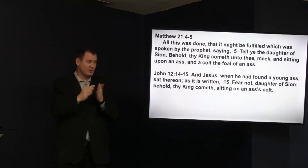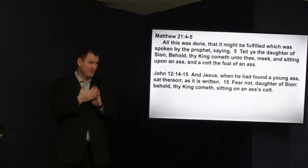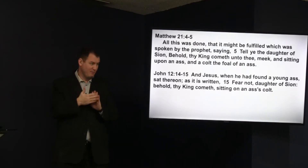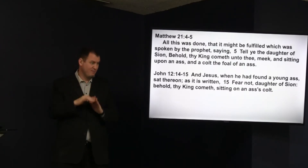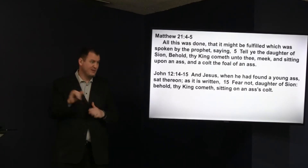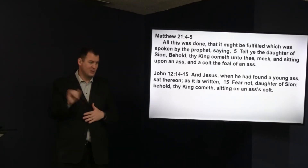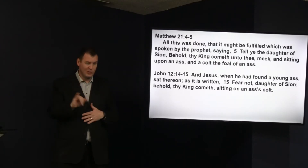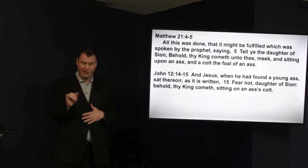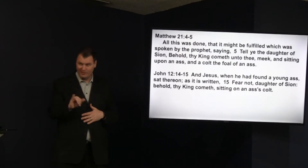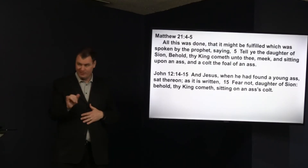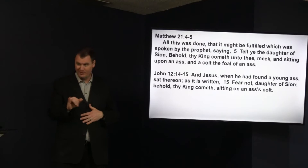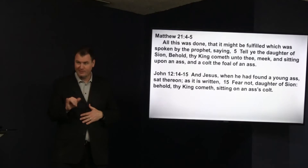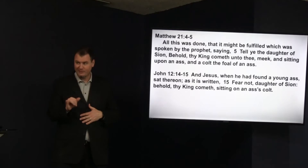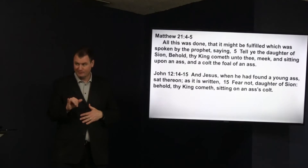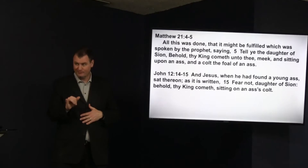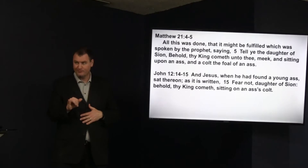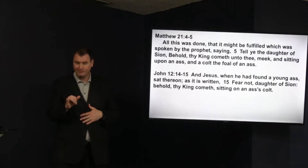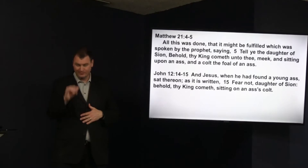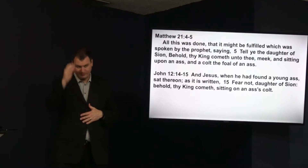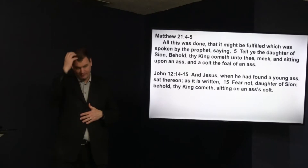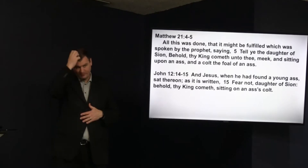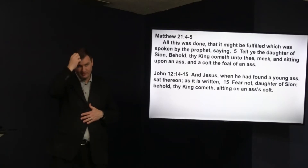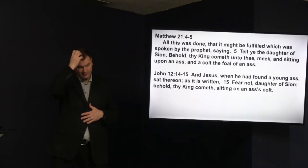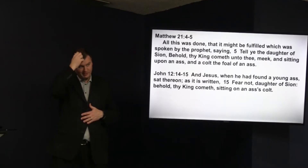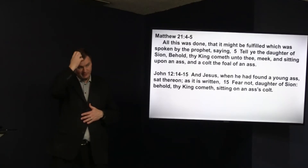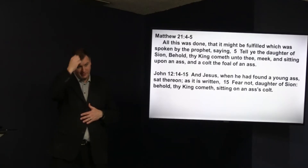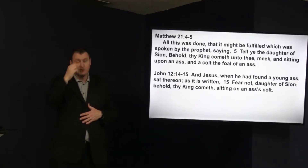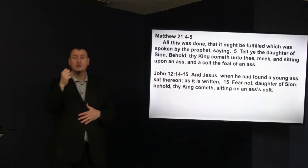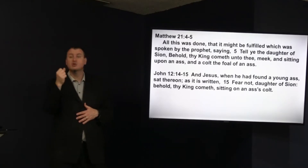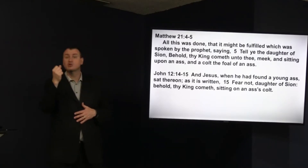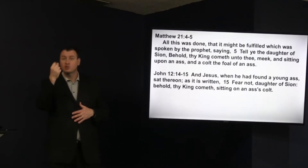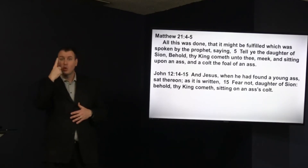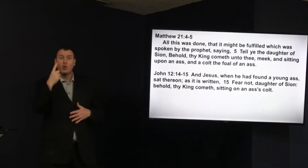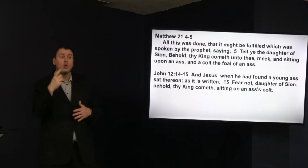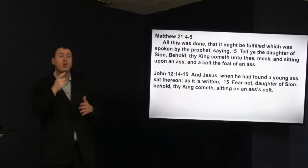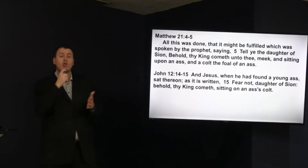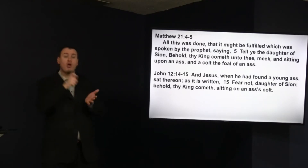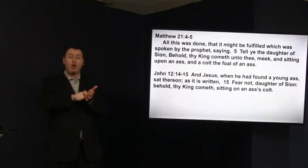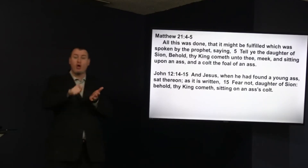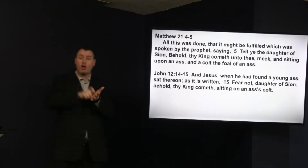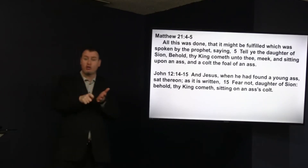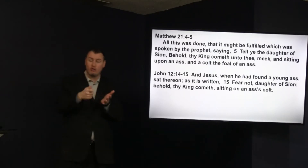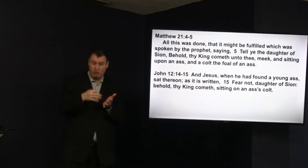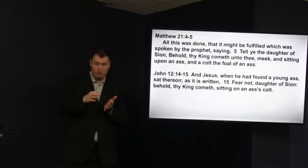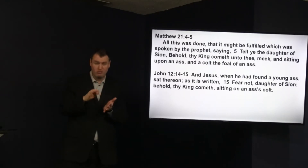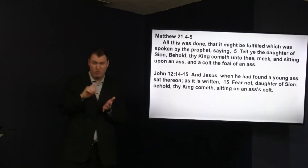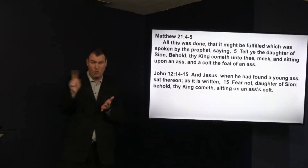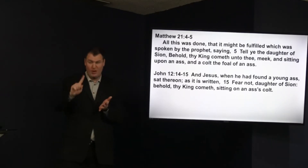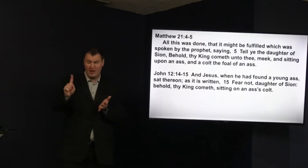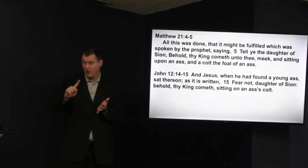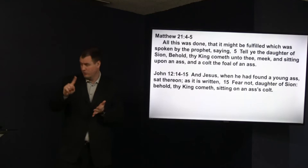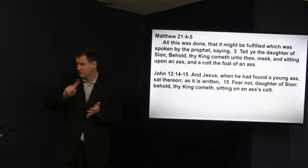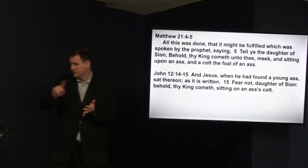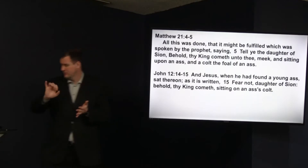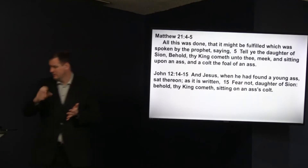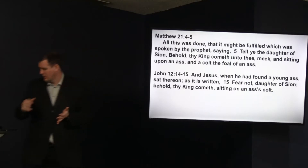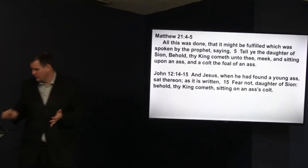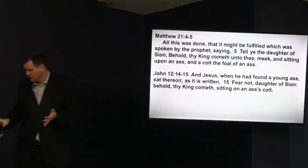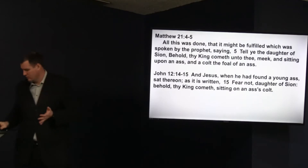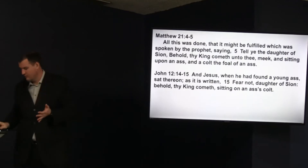But Zion is also a picture of Jerusalem. So